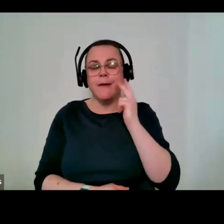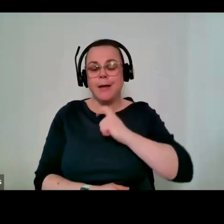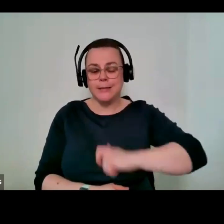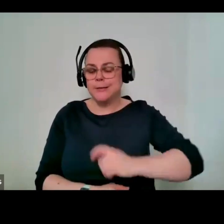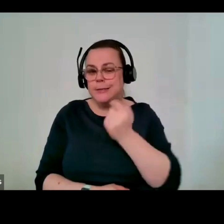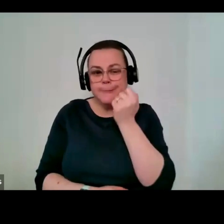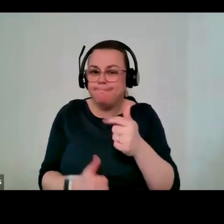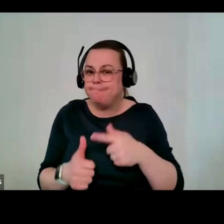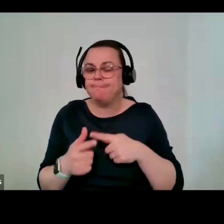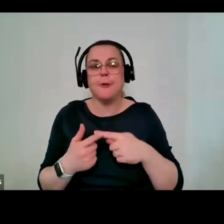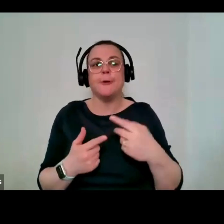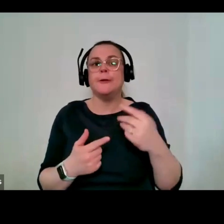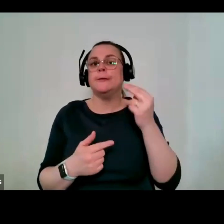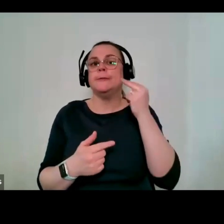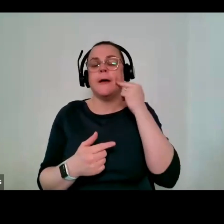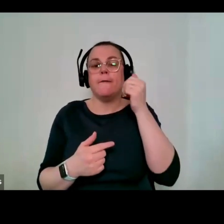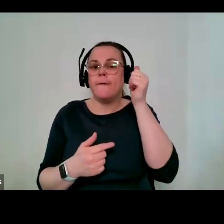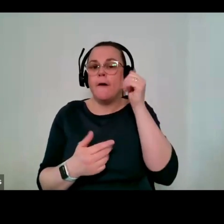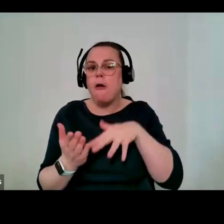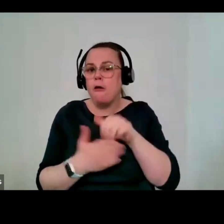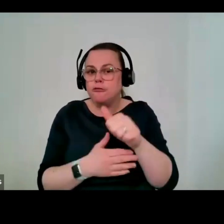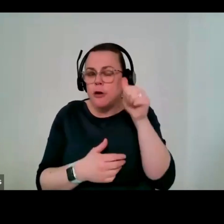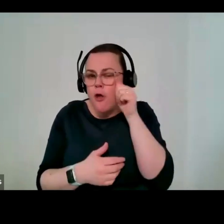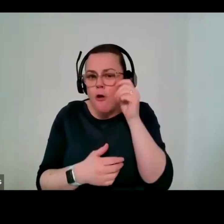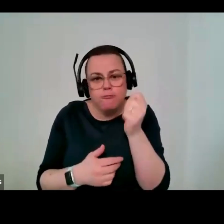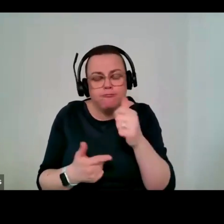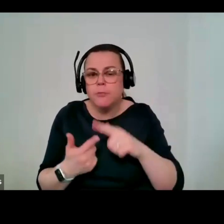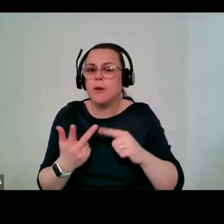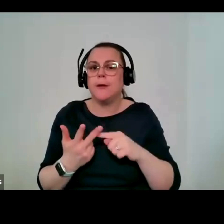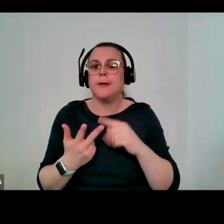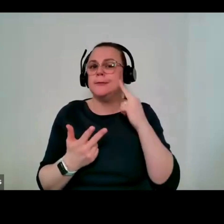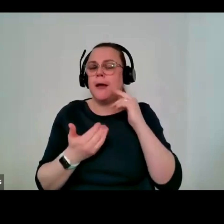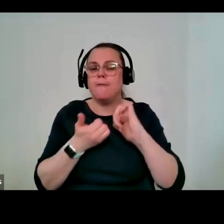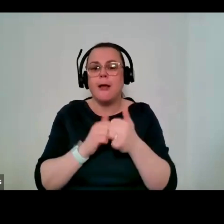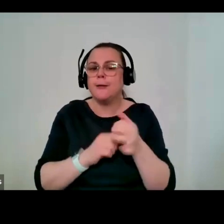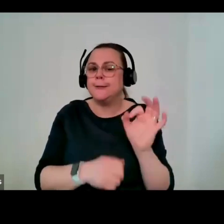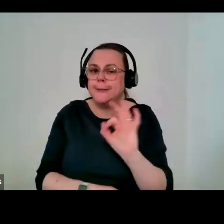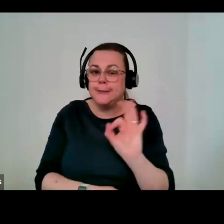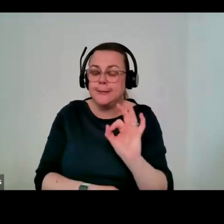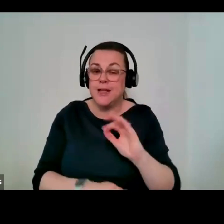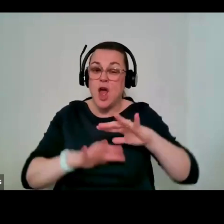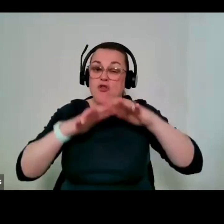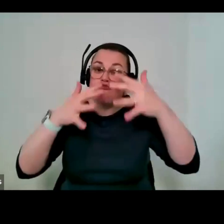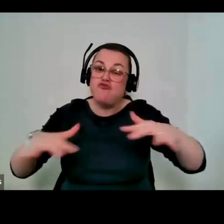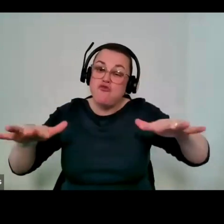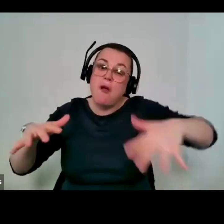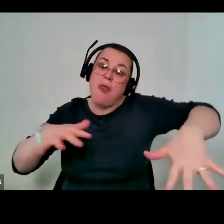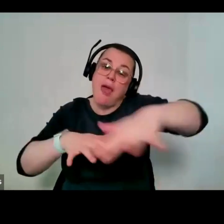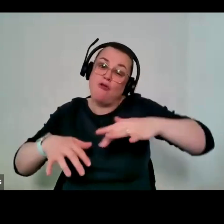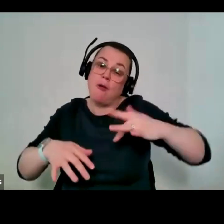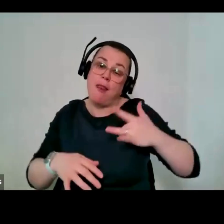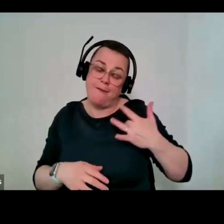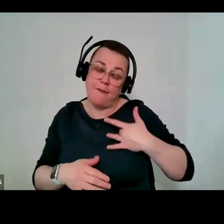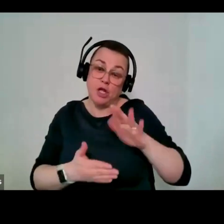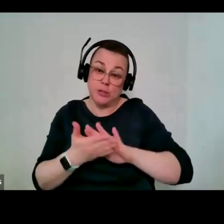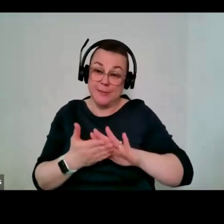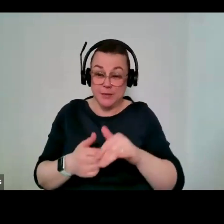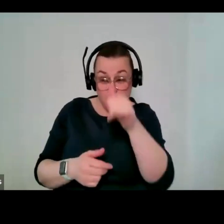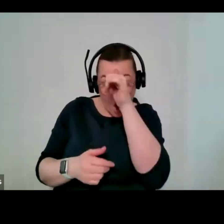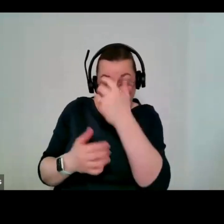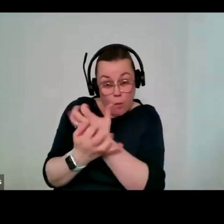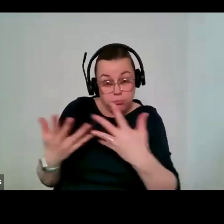or deaf culture or deaf friends. We lived in a very rural environment, so we didn't know that many deaf